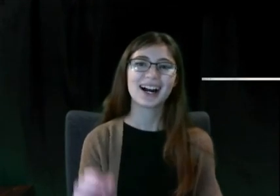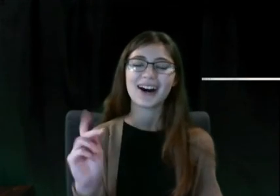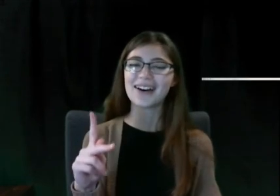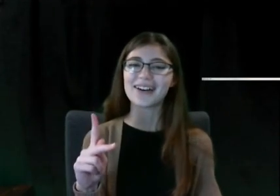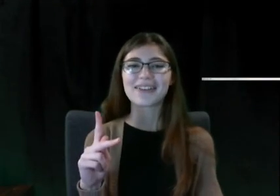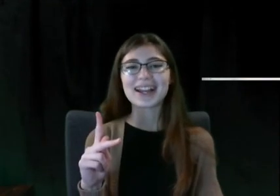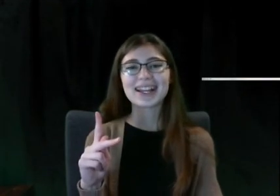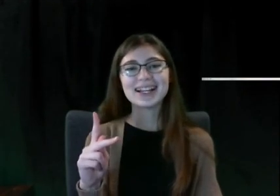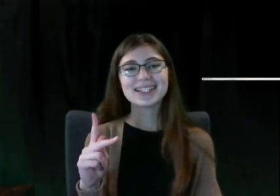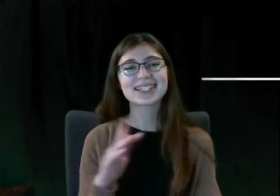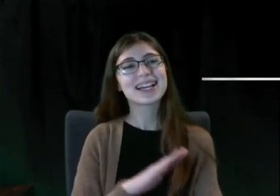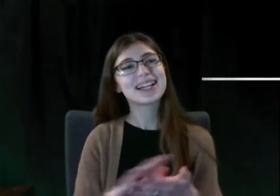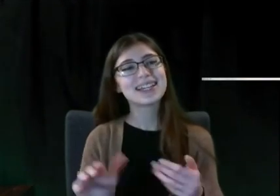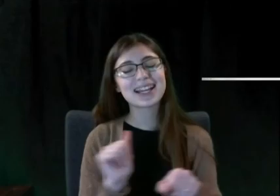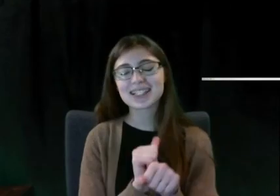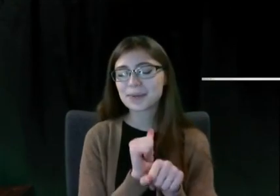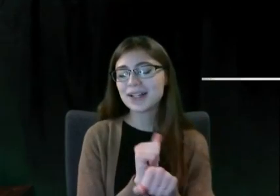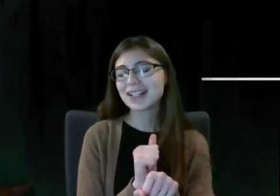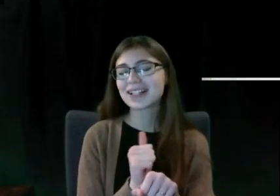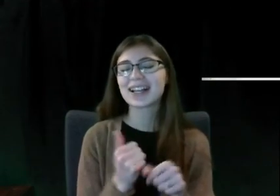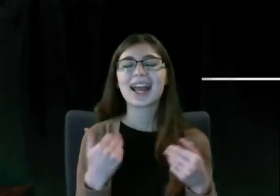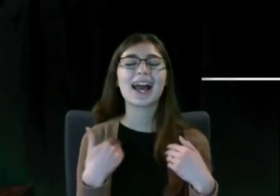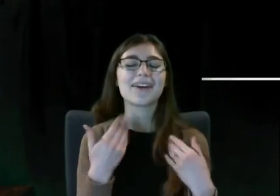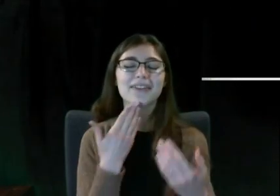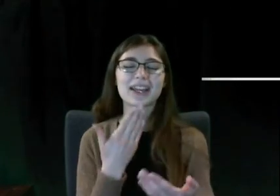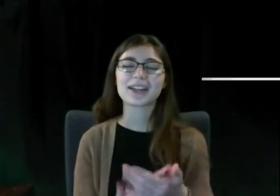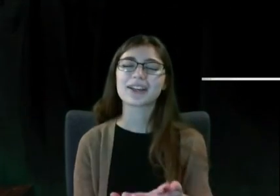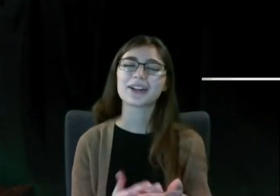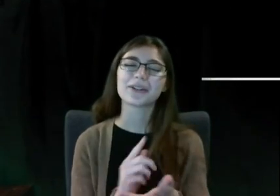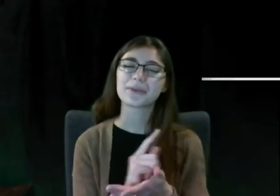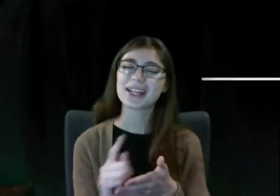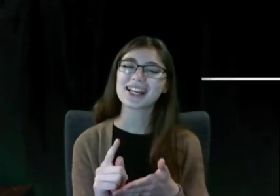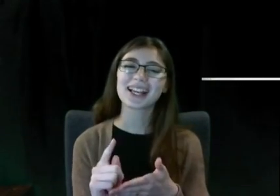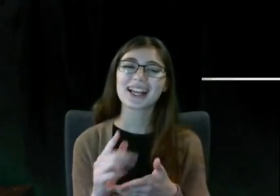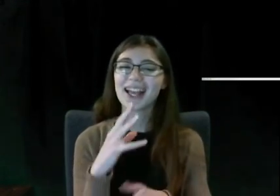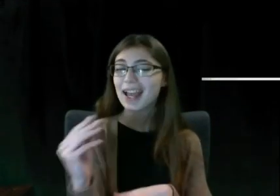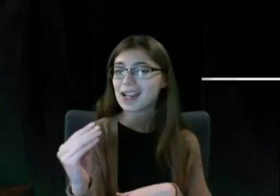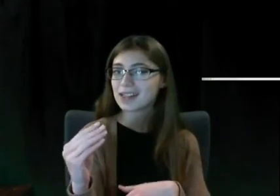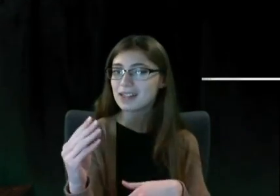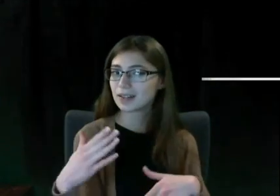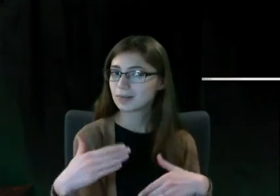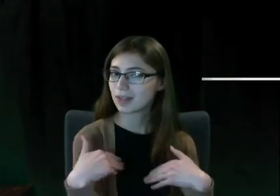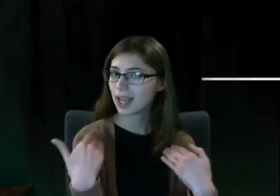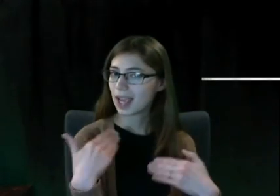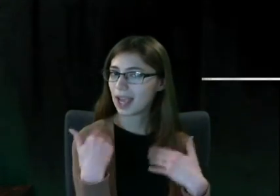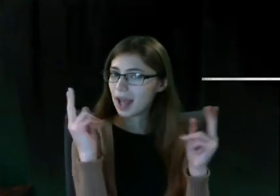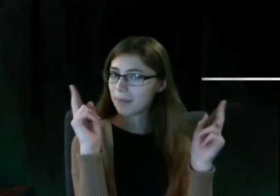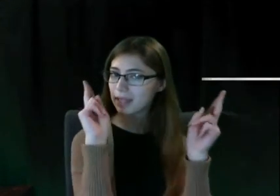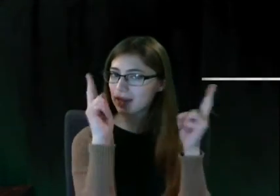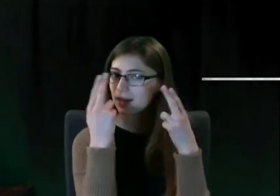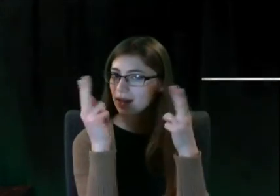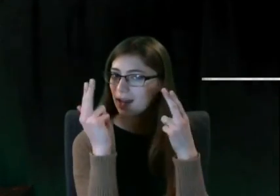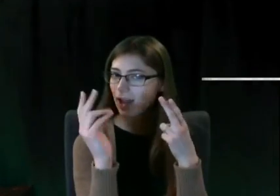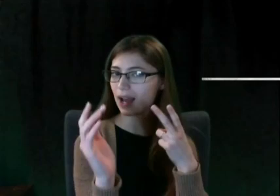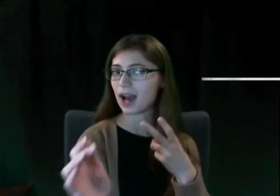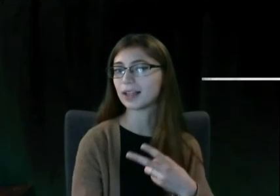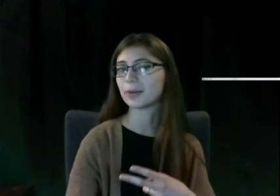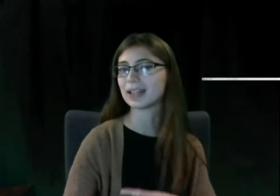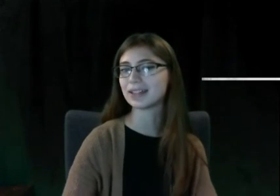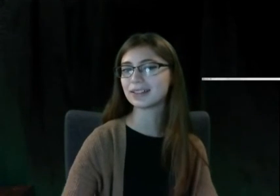All right, guys. Nice work. Have a good week and a happy Halloween.